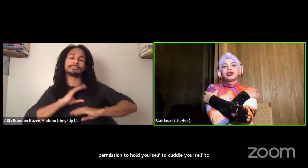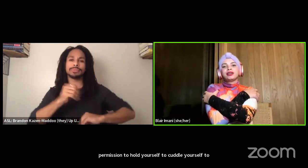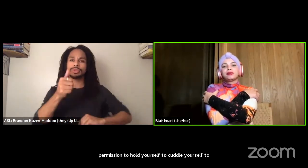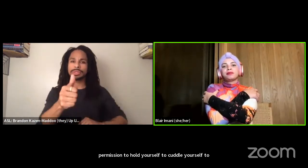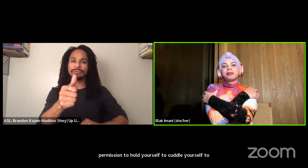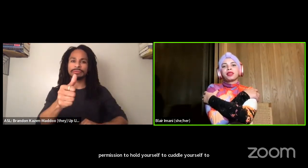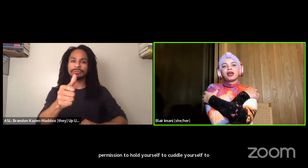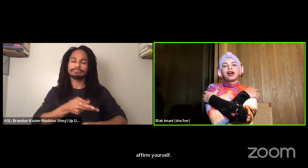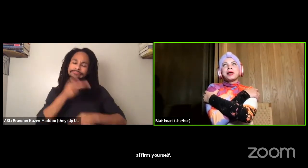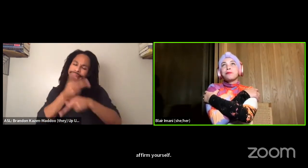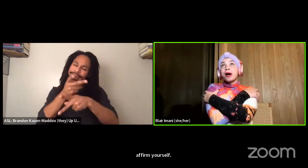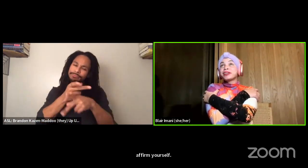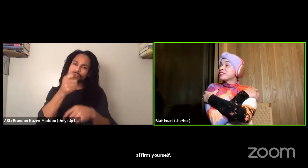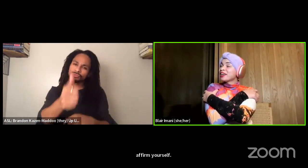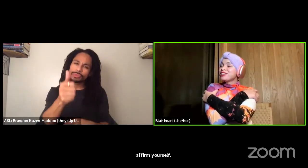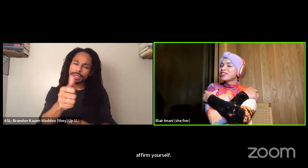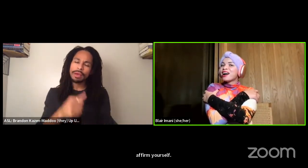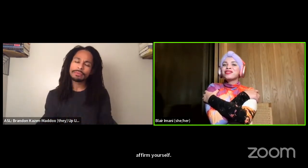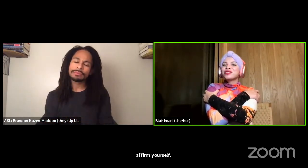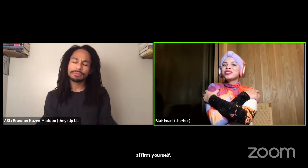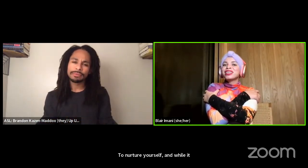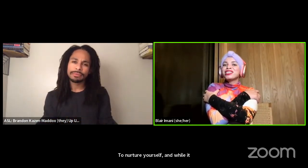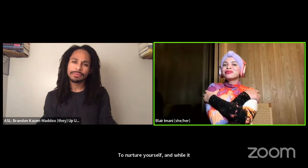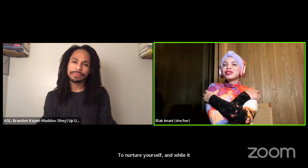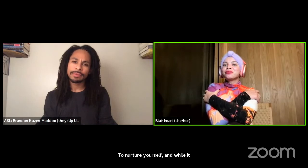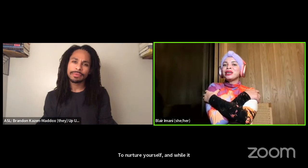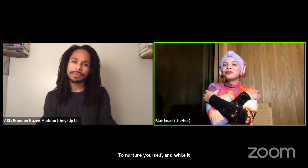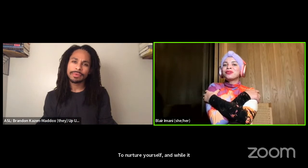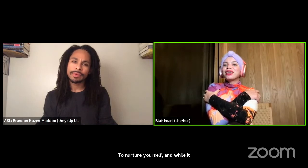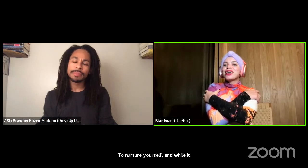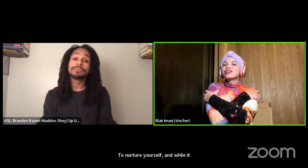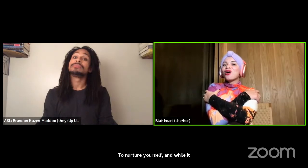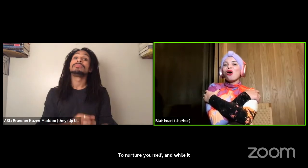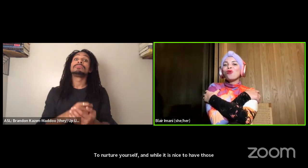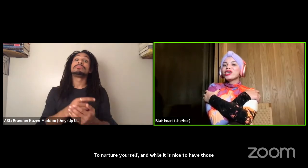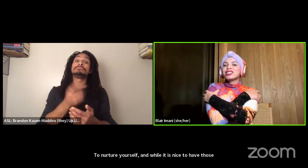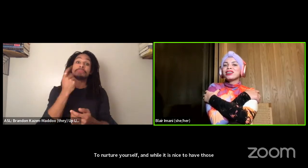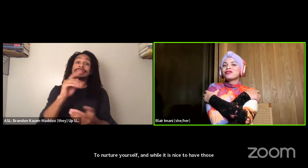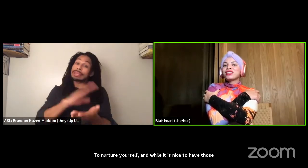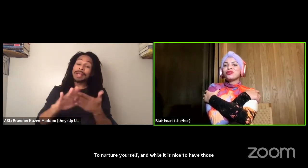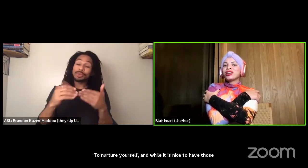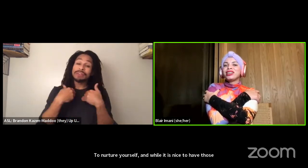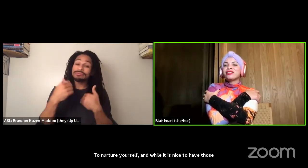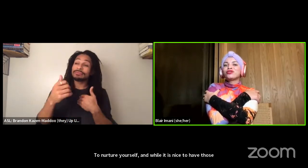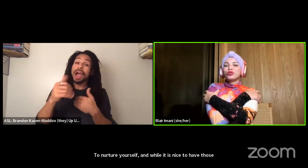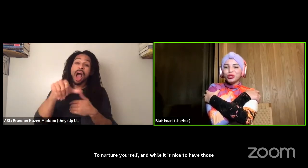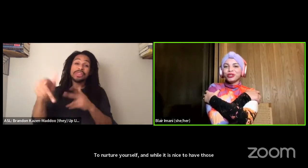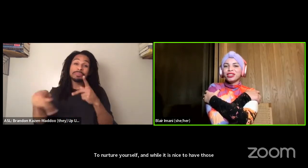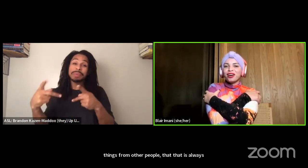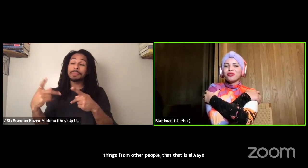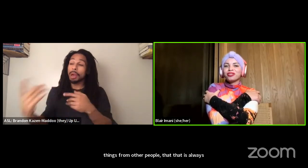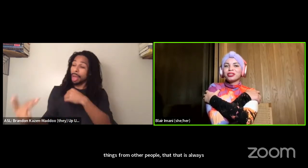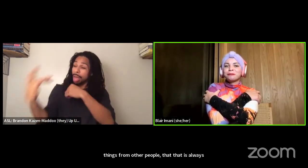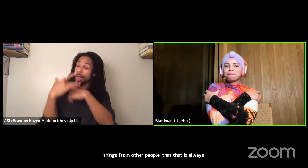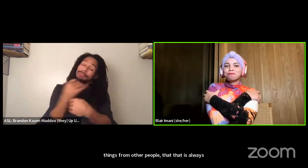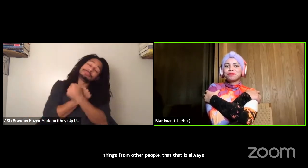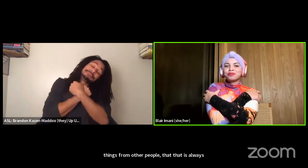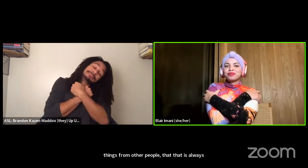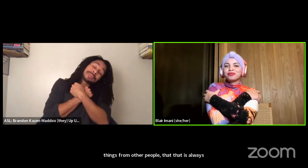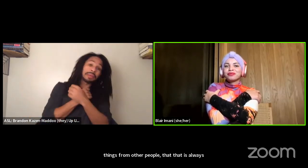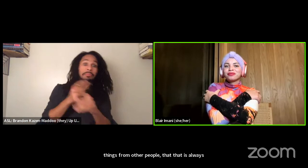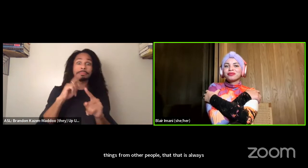yourself. And while it is nice to have those things from other people, that is always a gift that you can give to yourself.